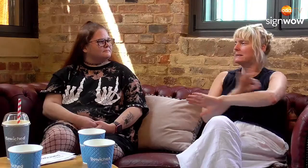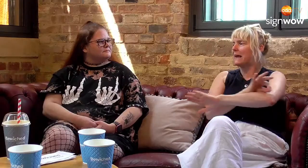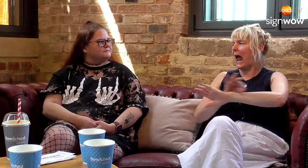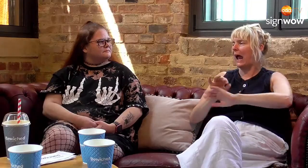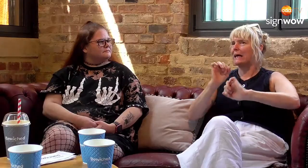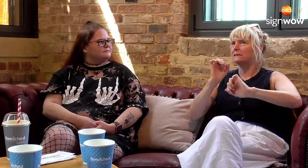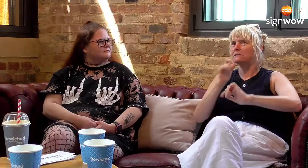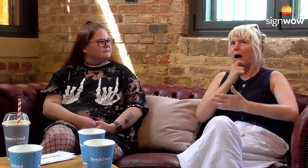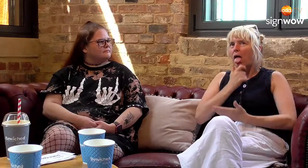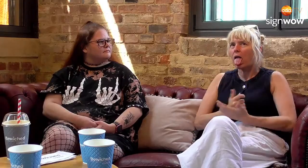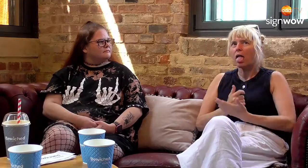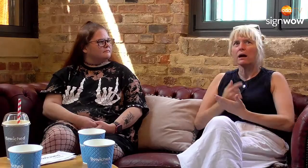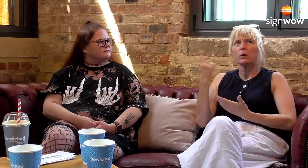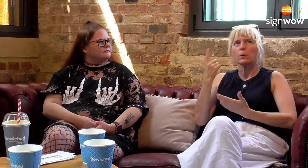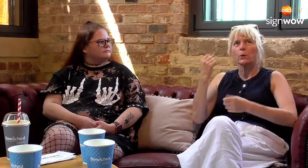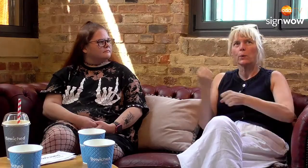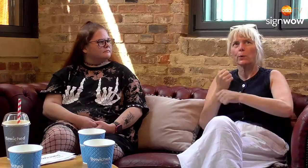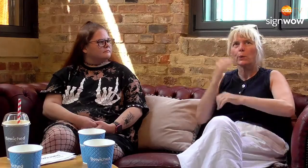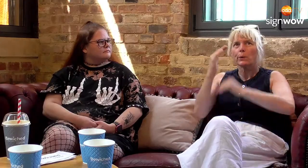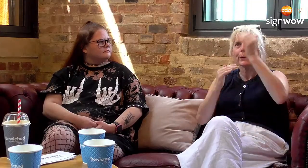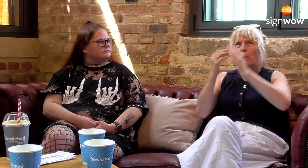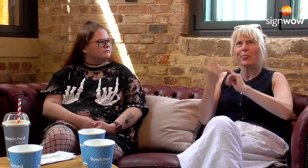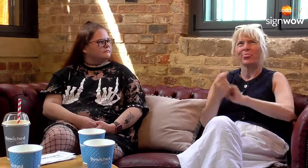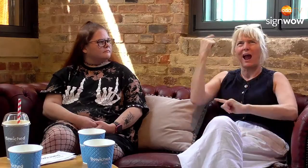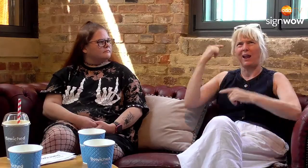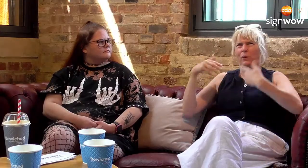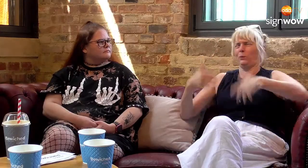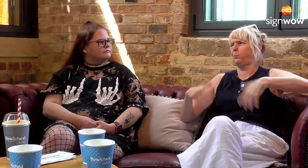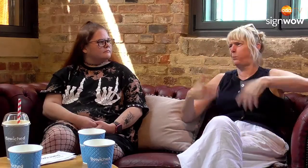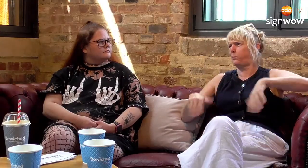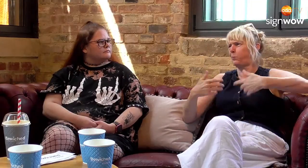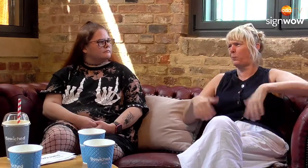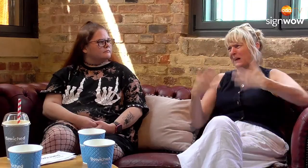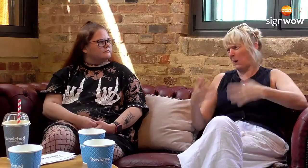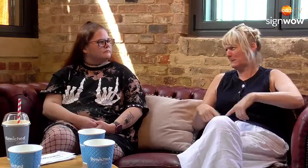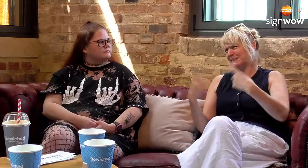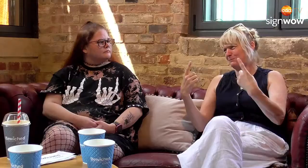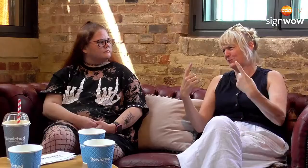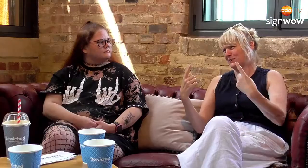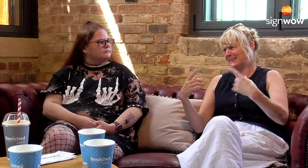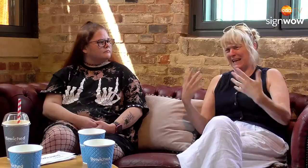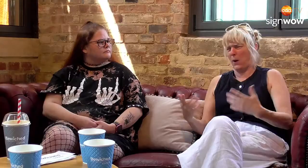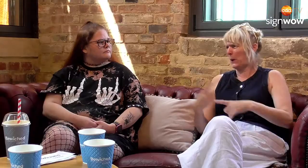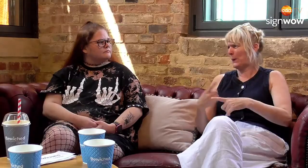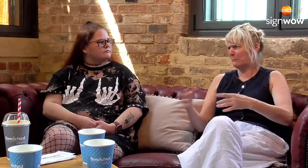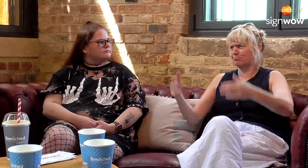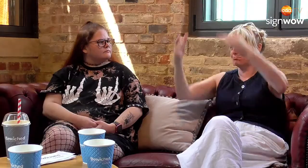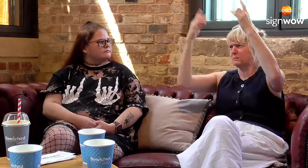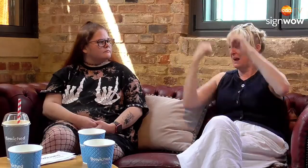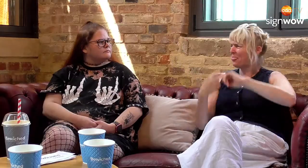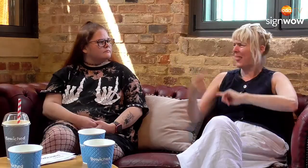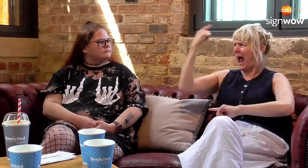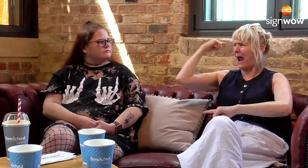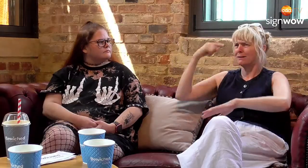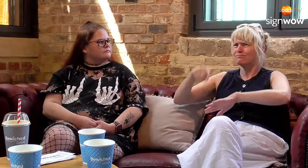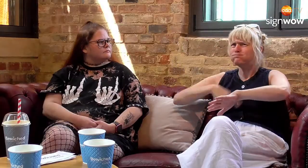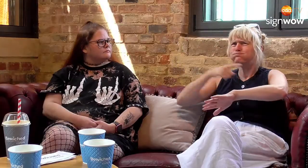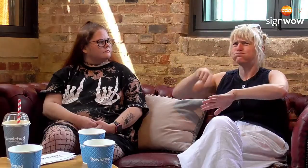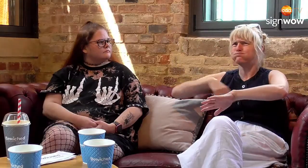to be honest. I love the kind of architectural interests that really amaze me from the history. At that,